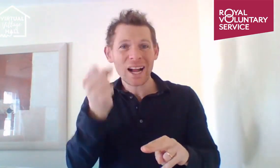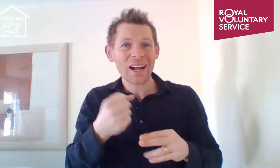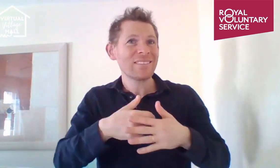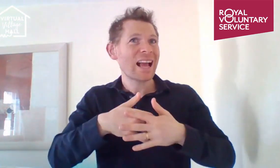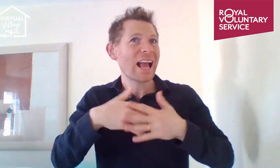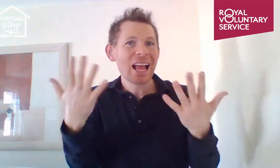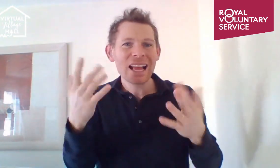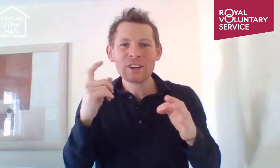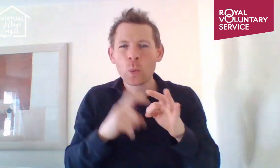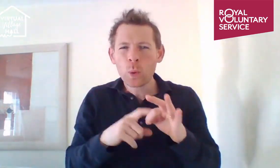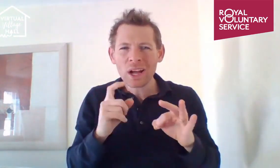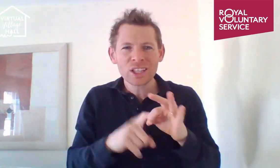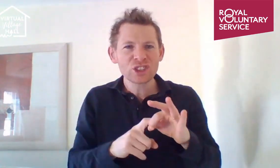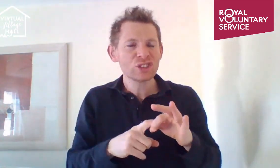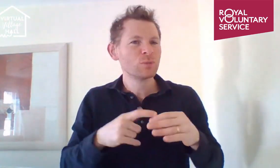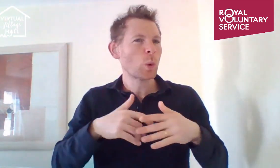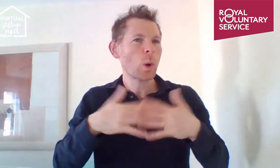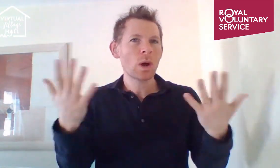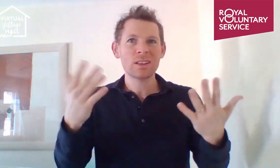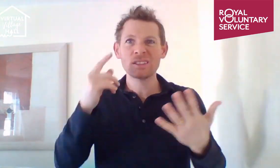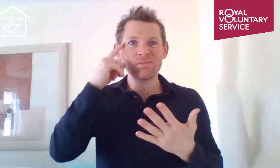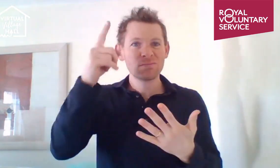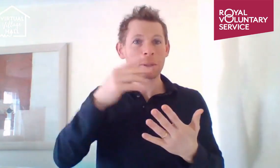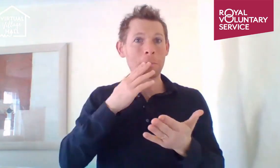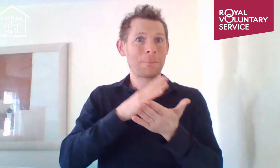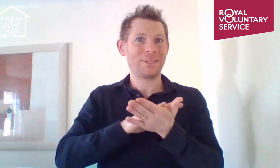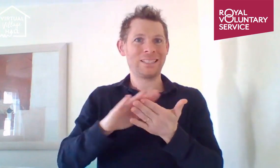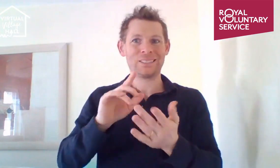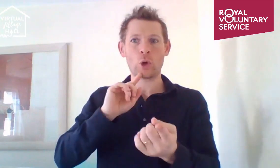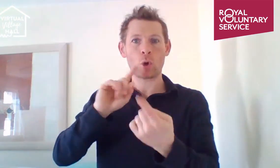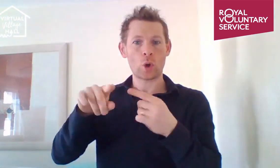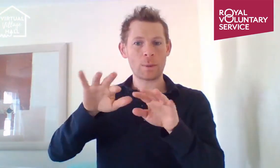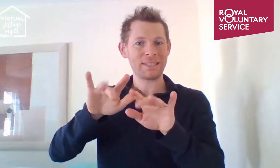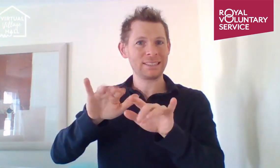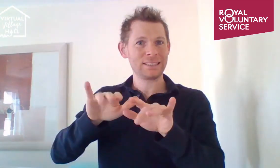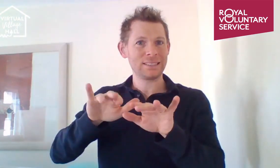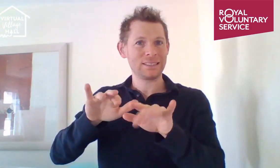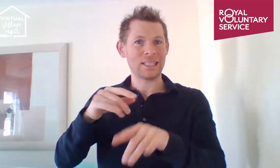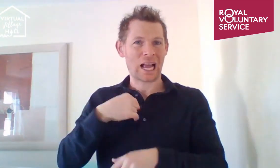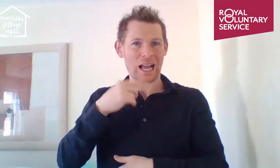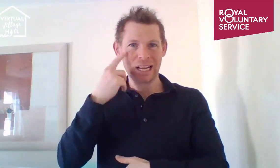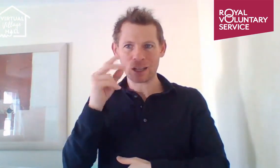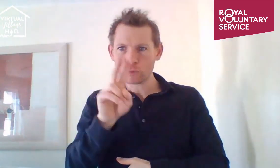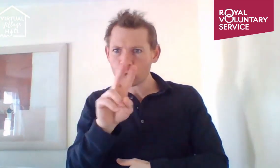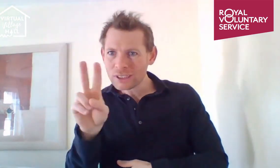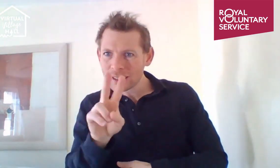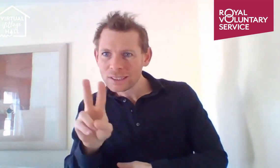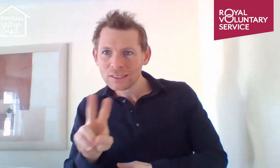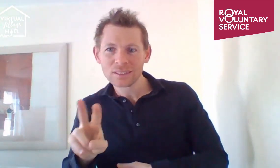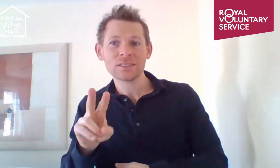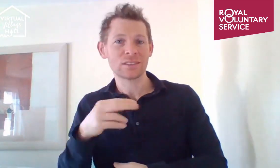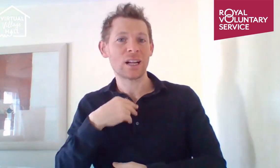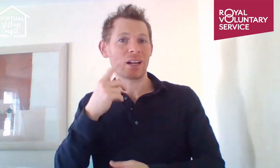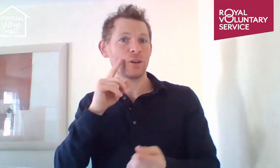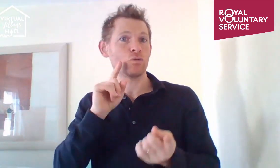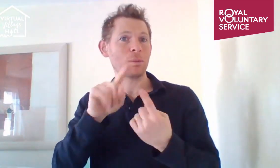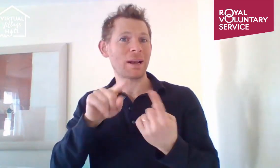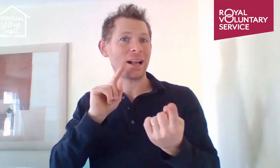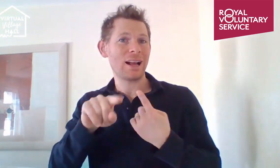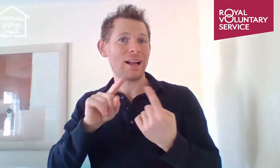If you have any questions at all today, or there's anything that you would like to ask me, please feel free to type it in the chat box